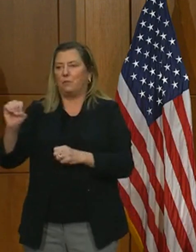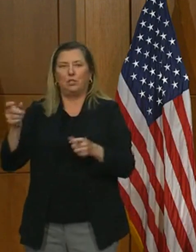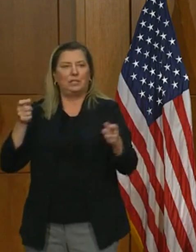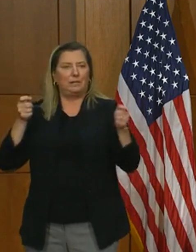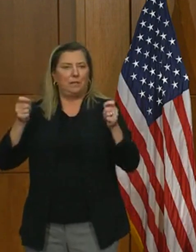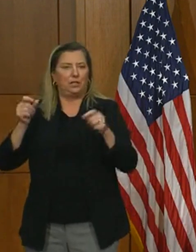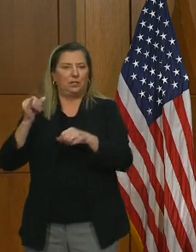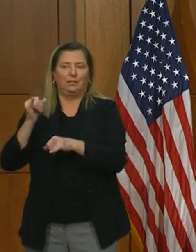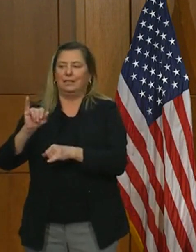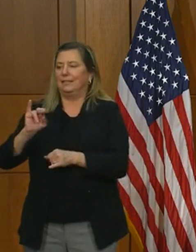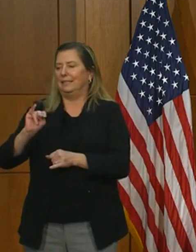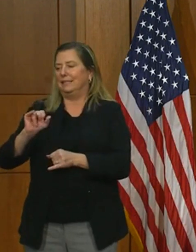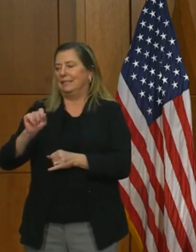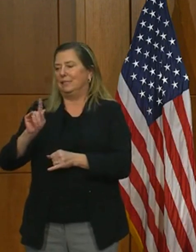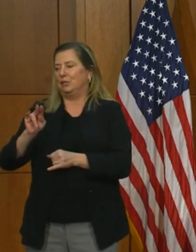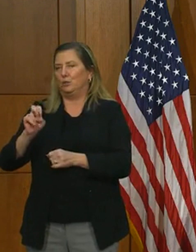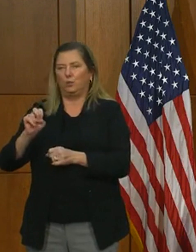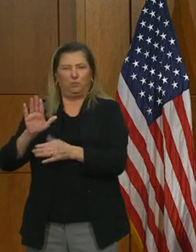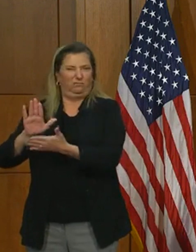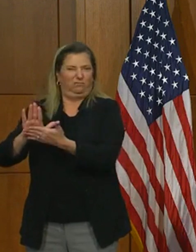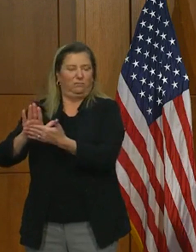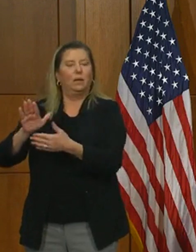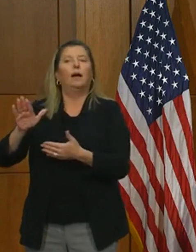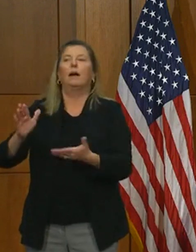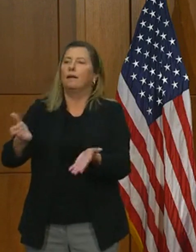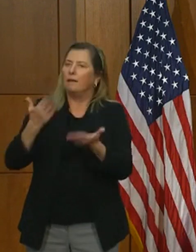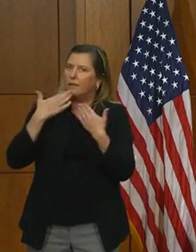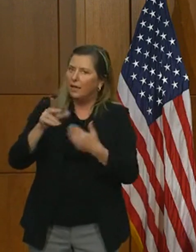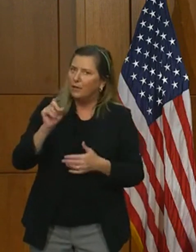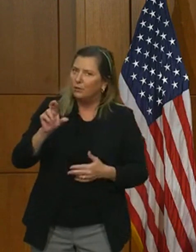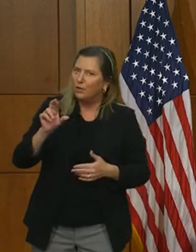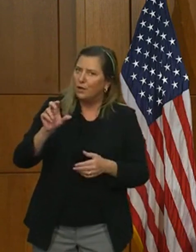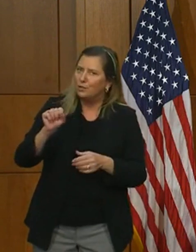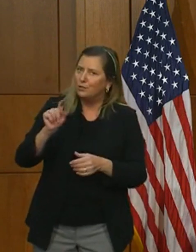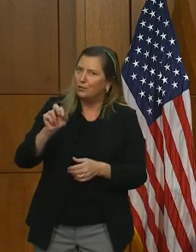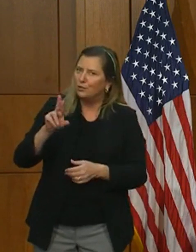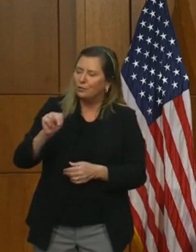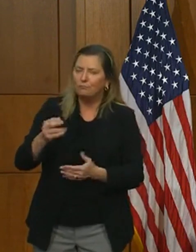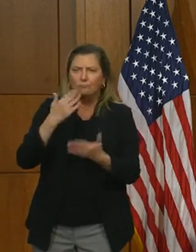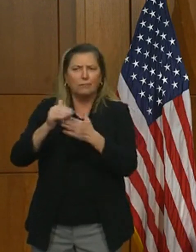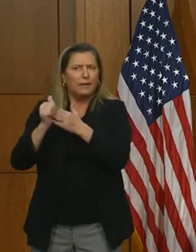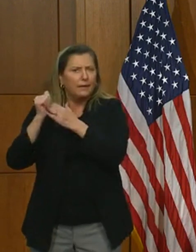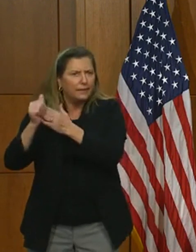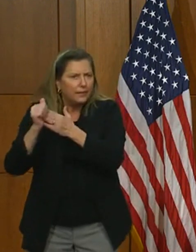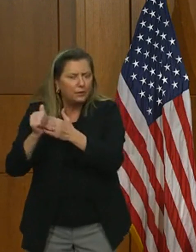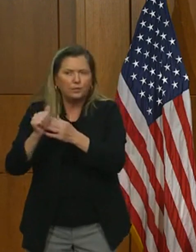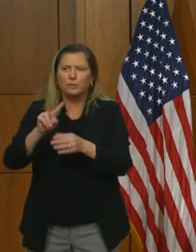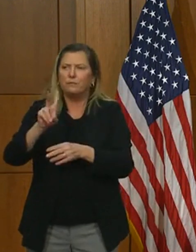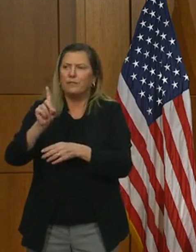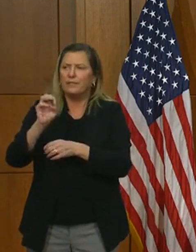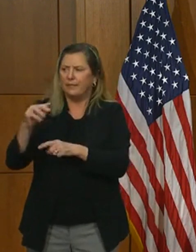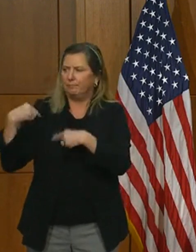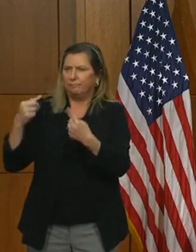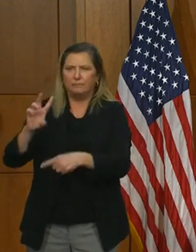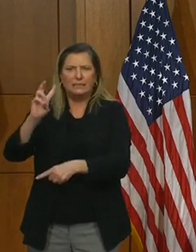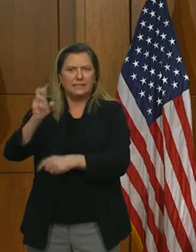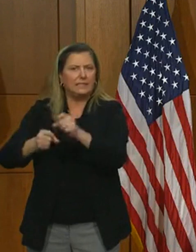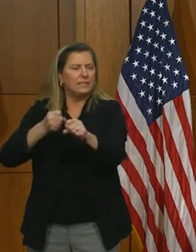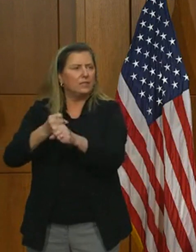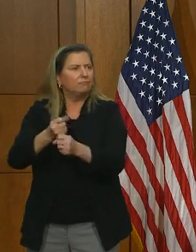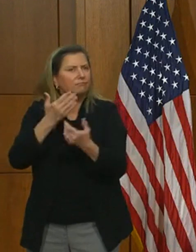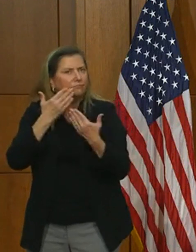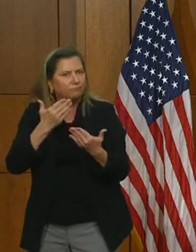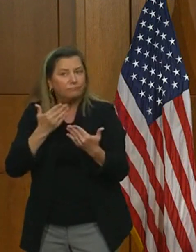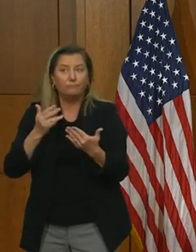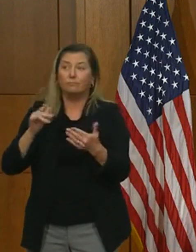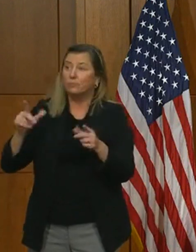Management Institute. I want to thank Dr. Stern for his leadership of VDEM over the past 6 years, which